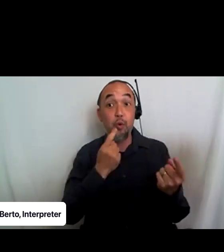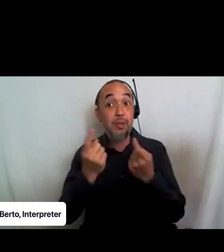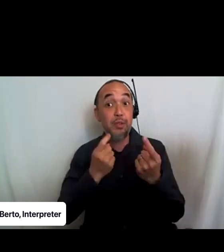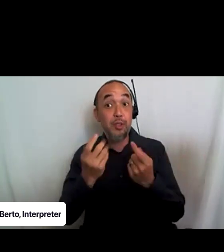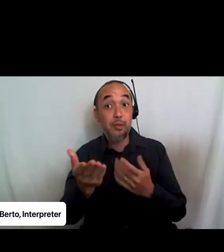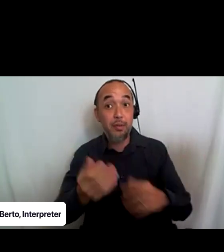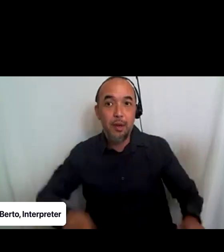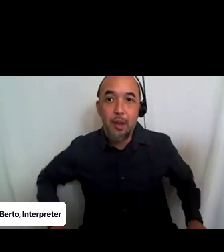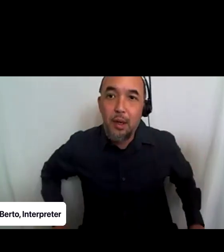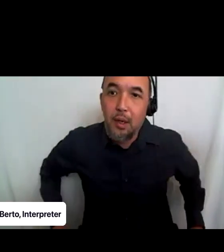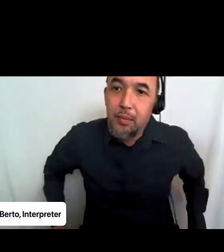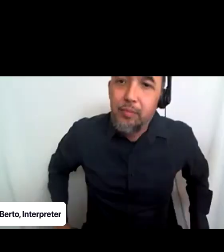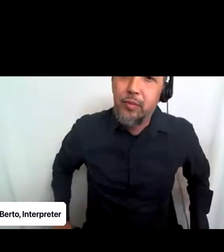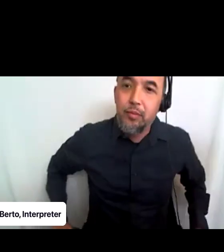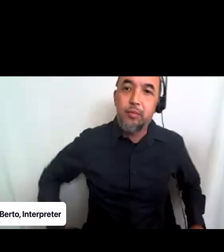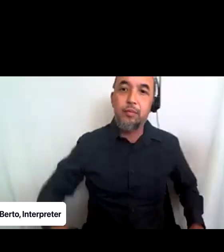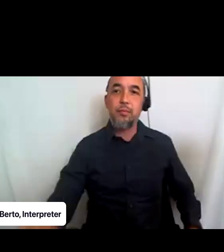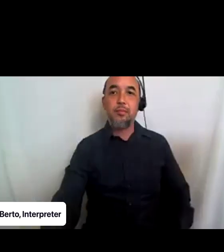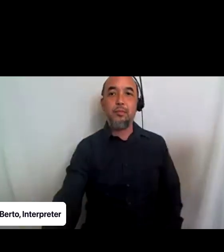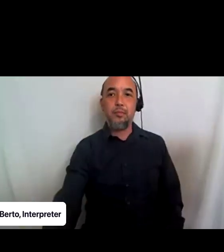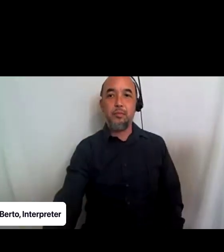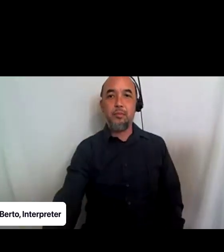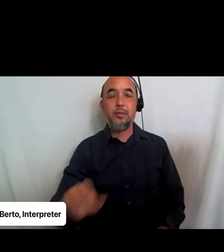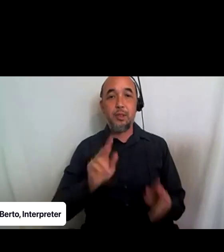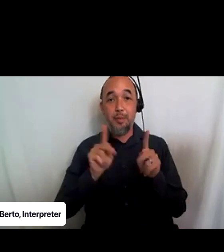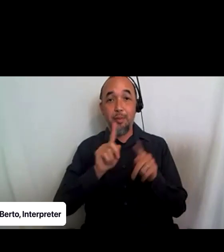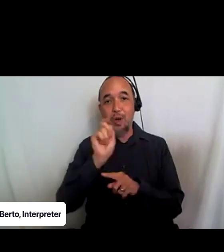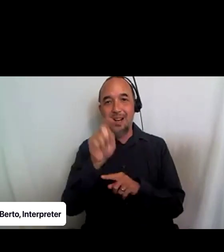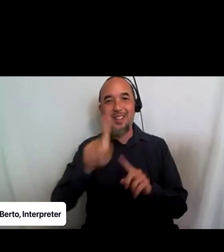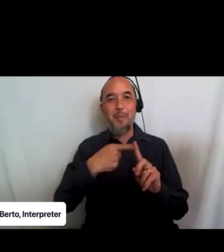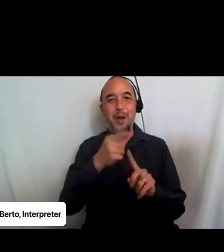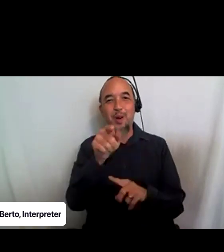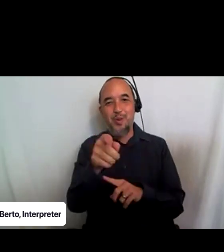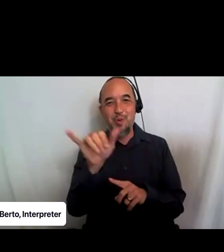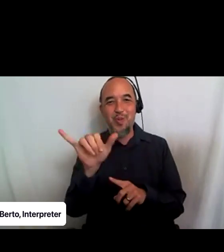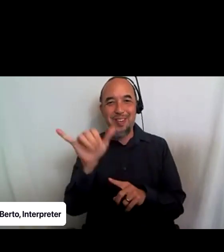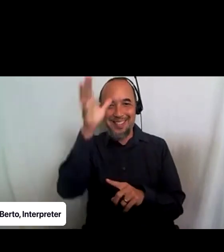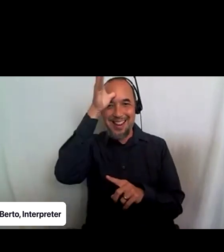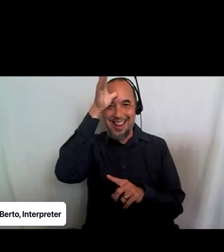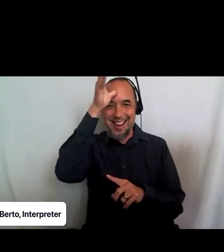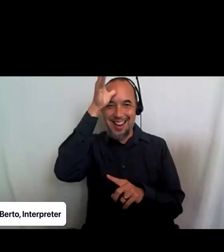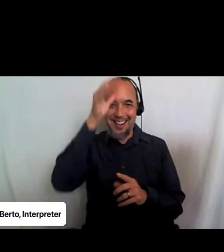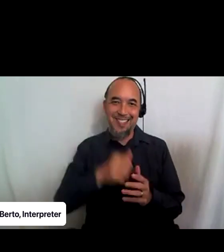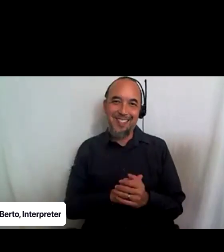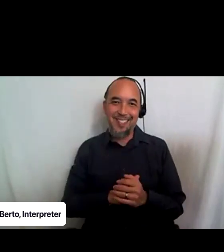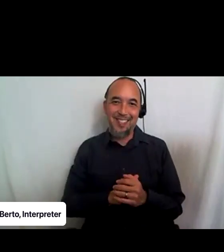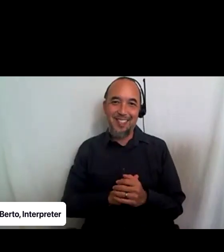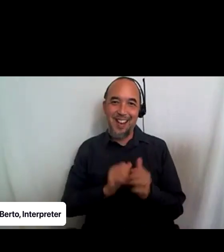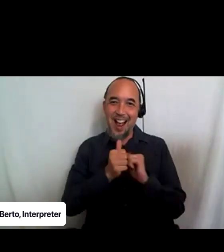actually a question. I mean, lots of people are asking about you as a dad. You know, how it's going, Yeah. how homie's